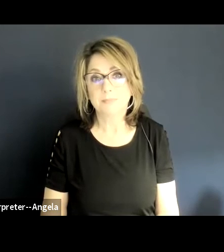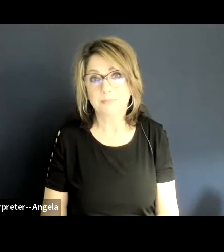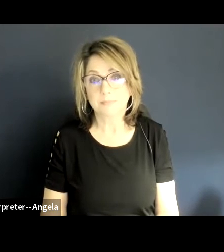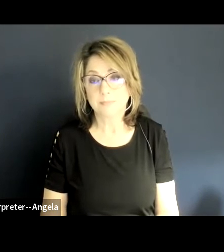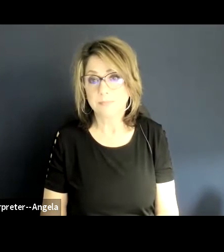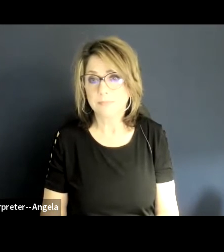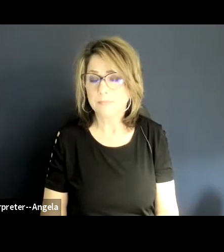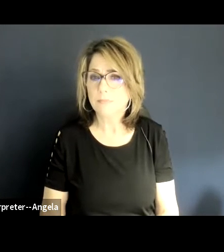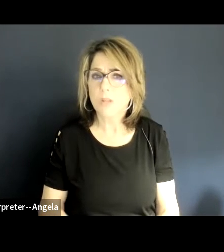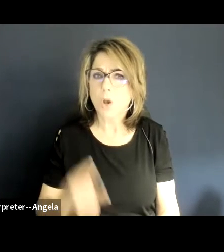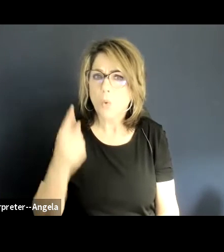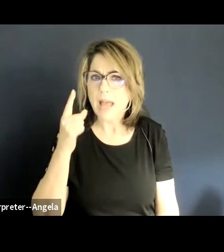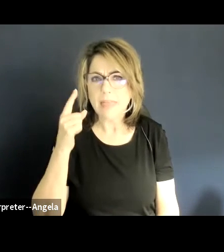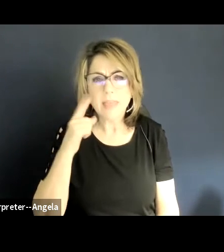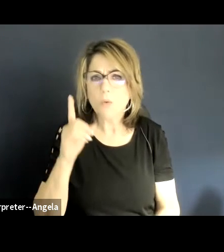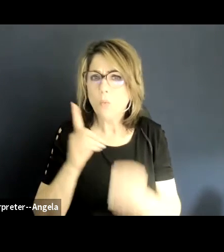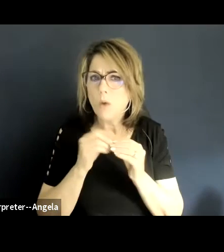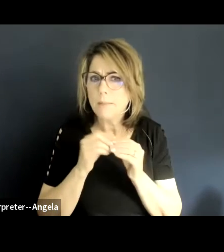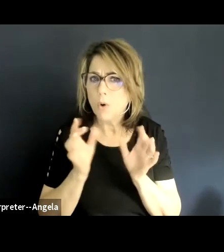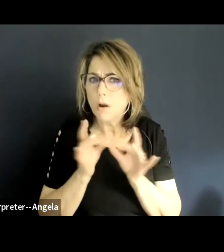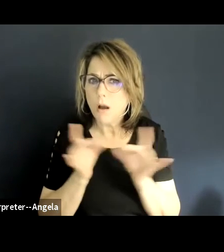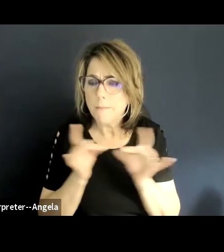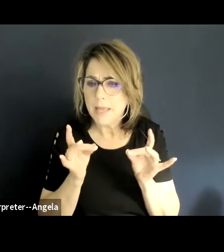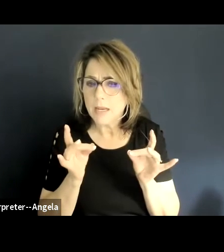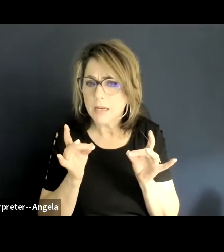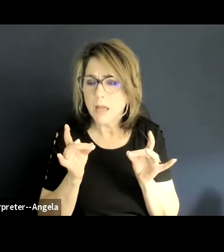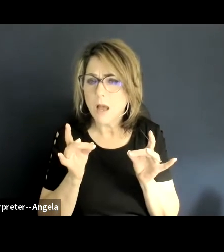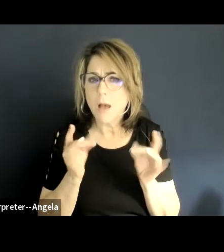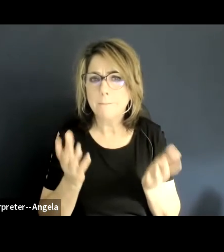It looks like there's one more comment here.